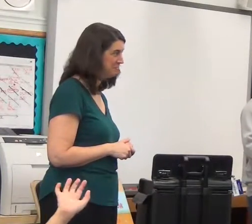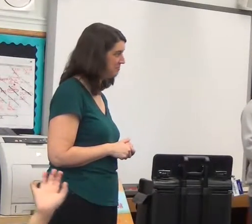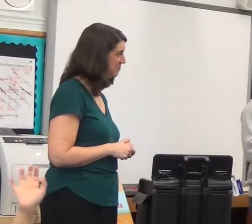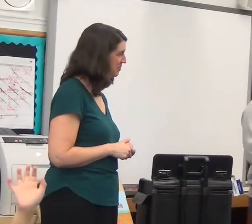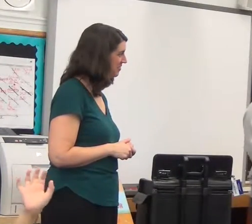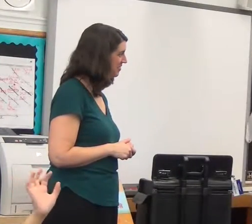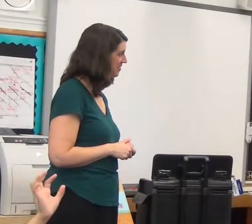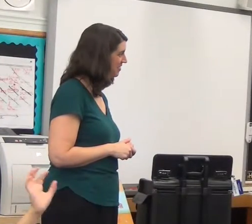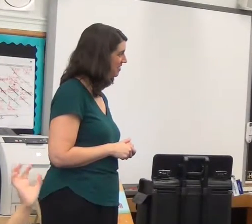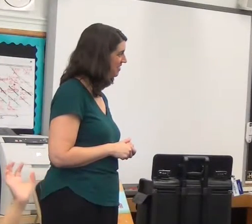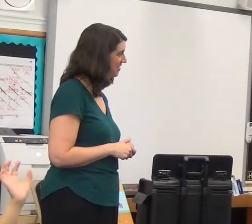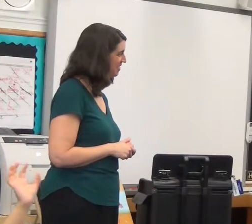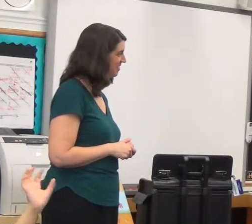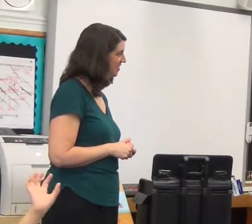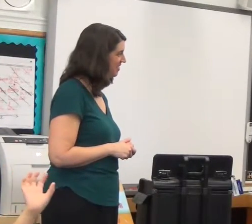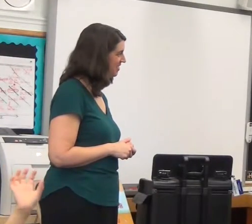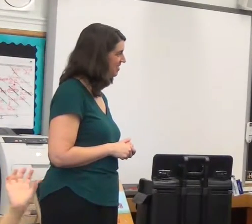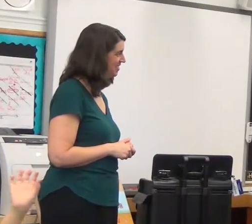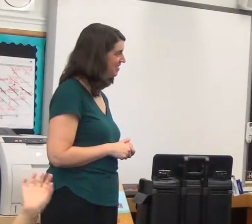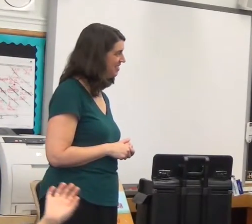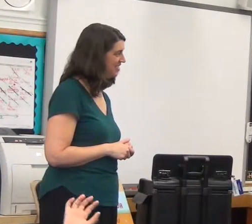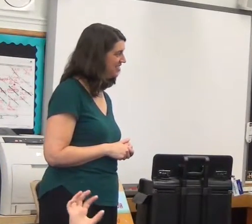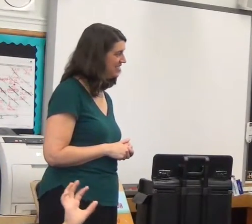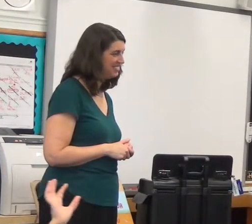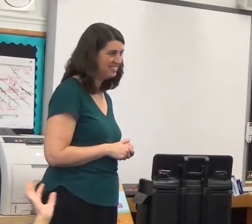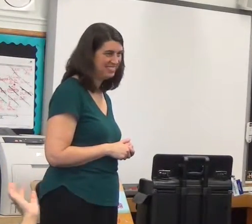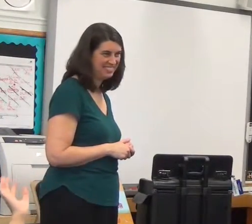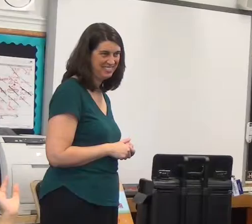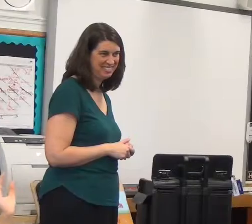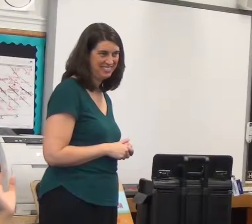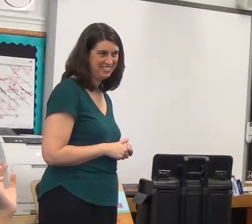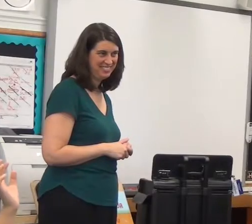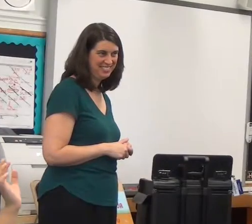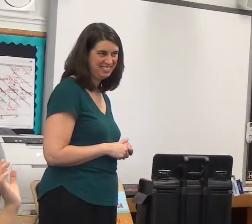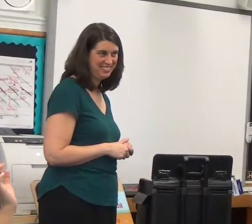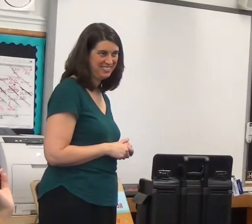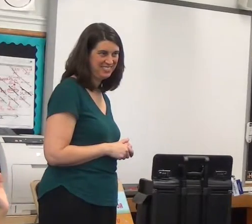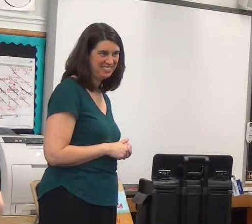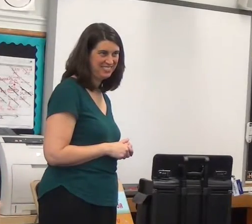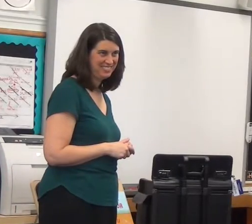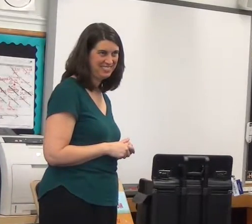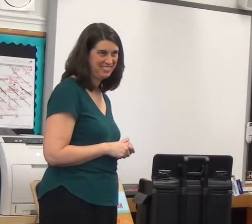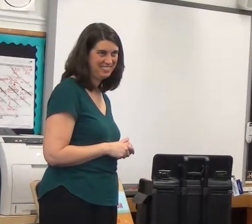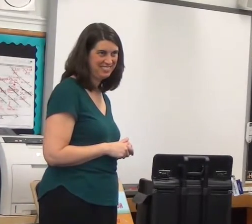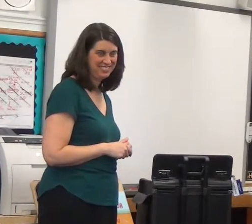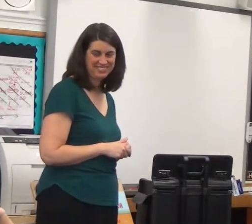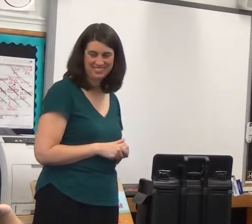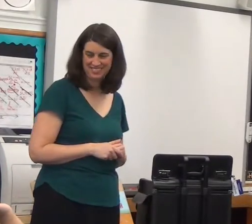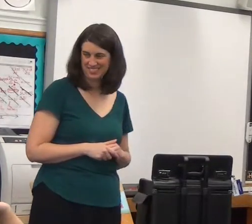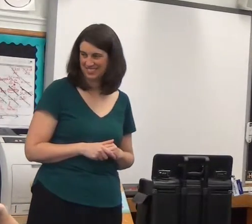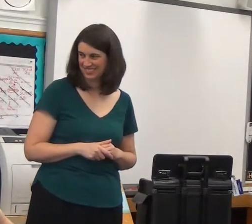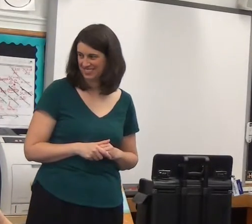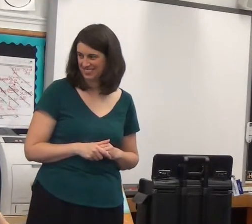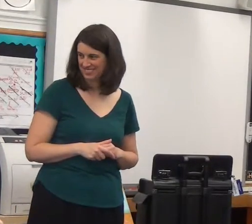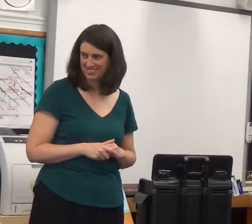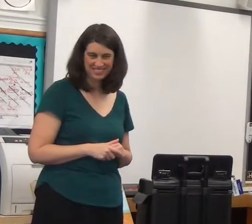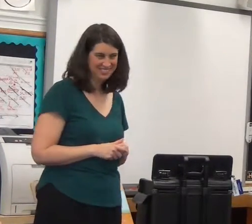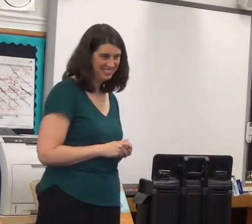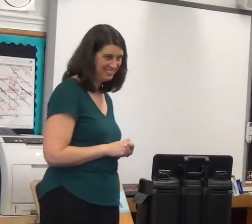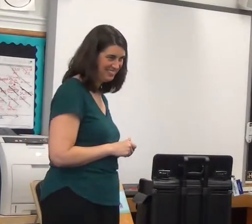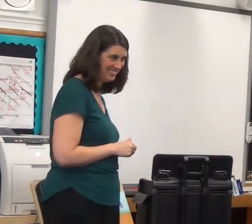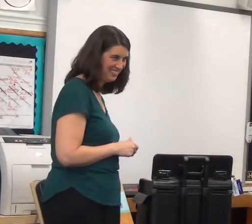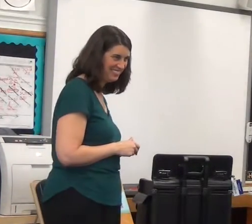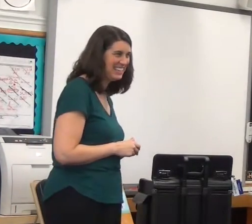All right. I'm going to turn so everyone can see what we're doing. There's a bunch of buckles on this